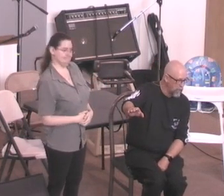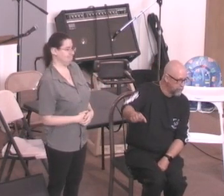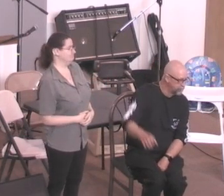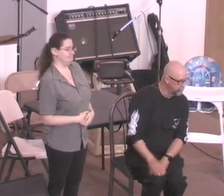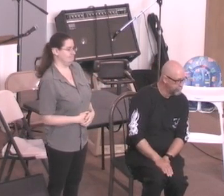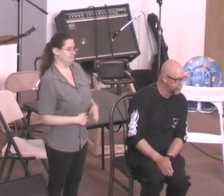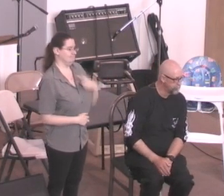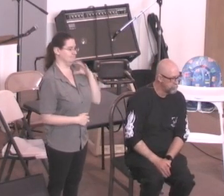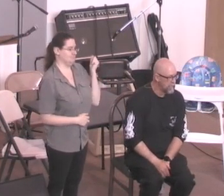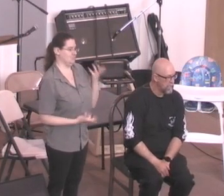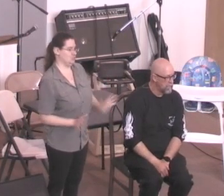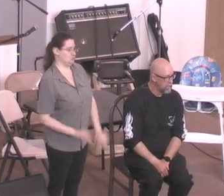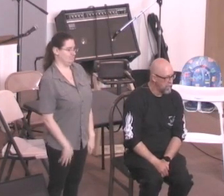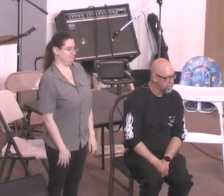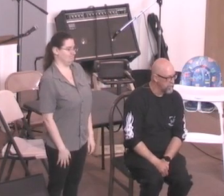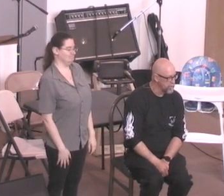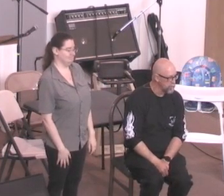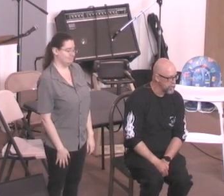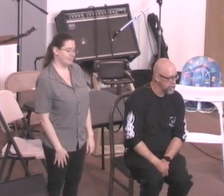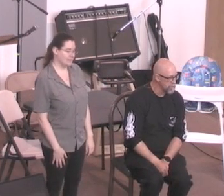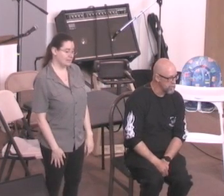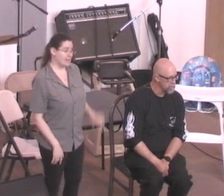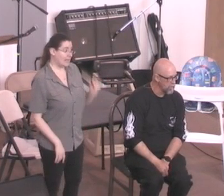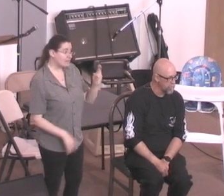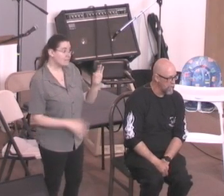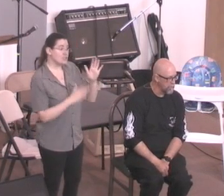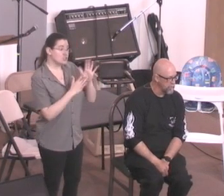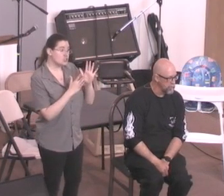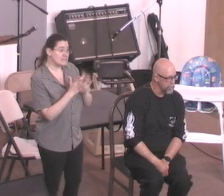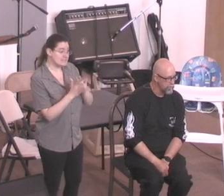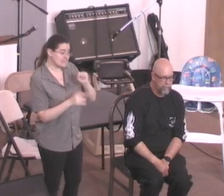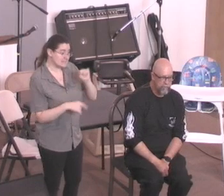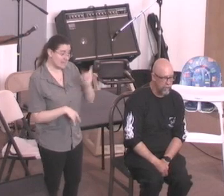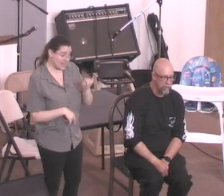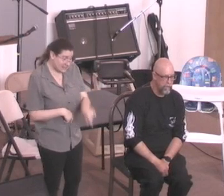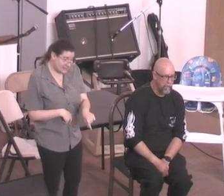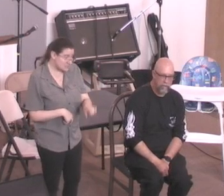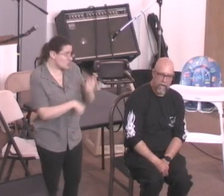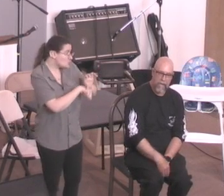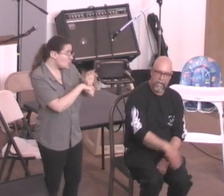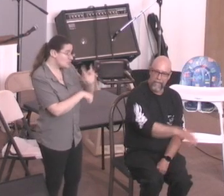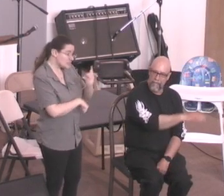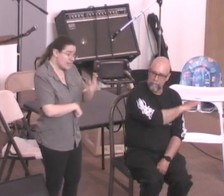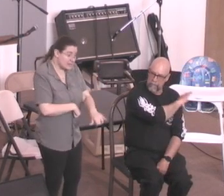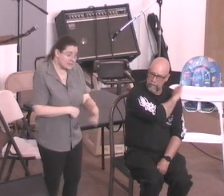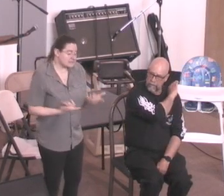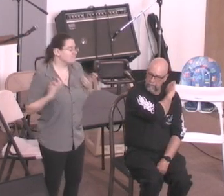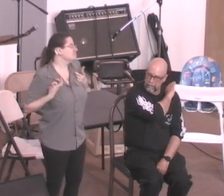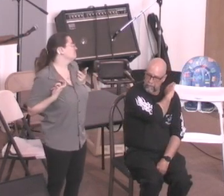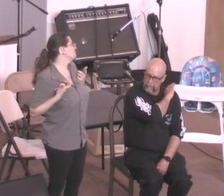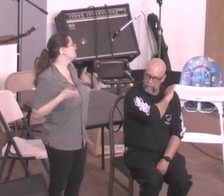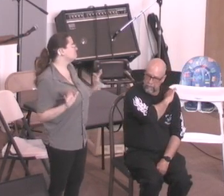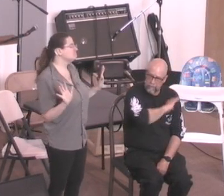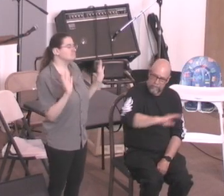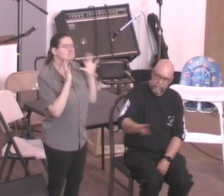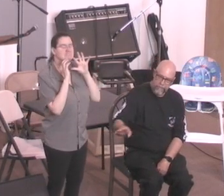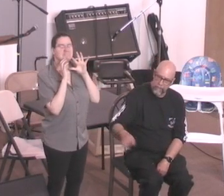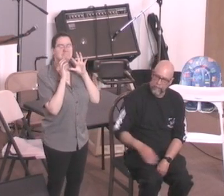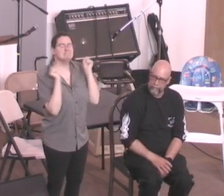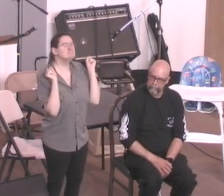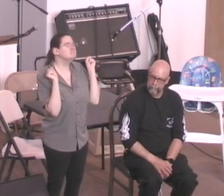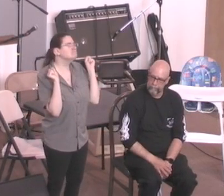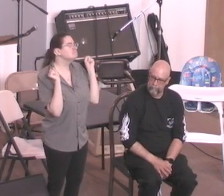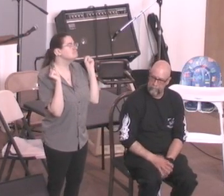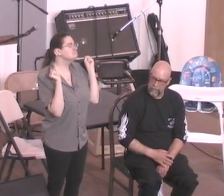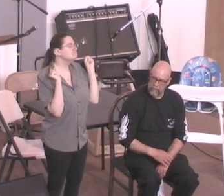I'm done. If this is what Jesus is all about, if this is what church is all about, I am